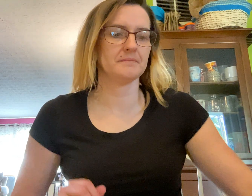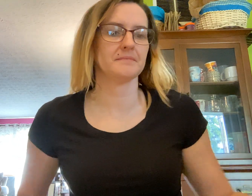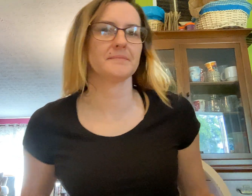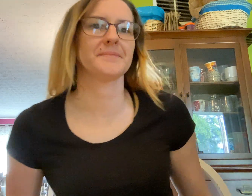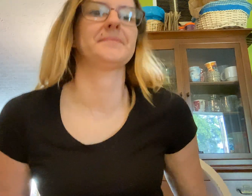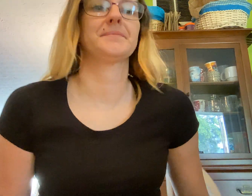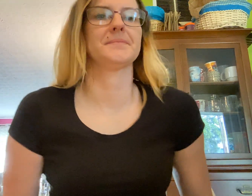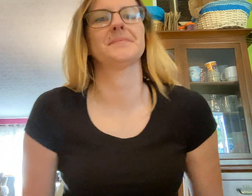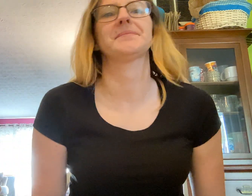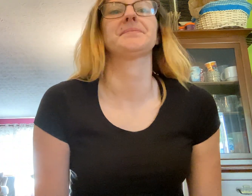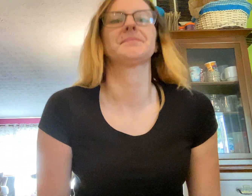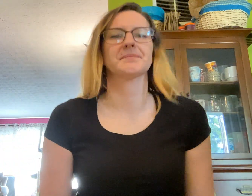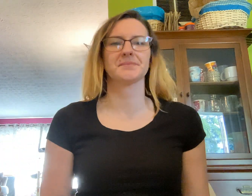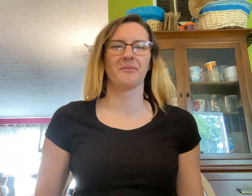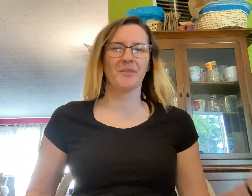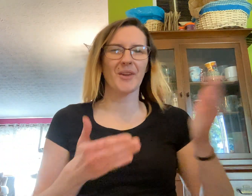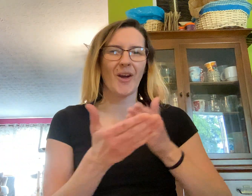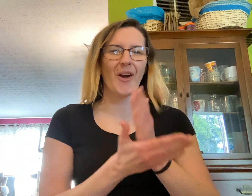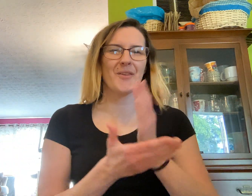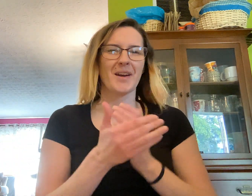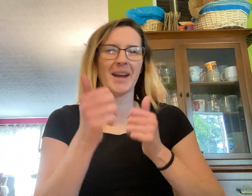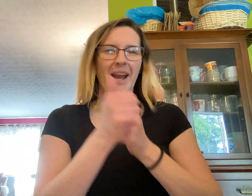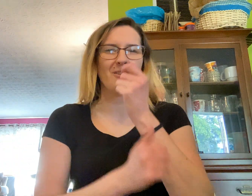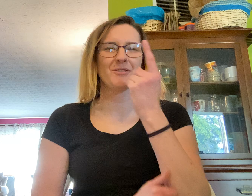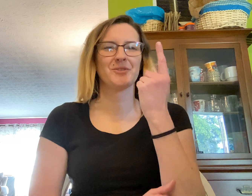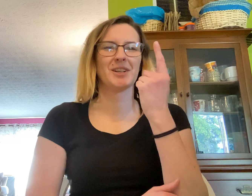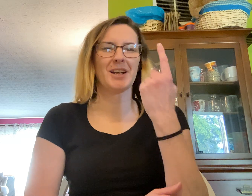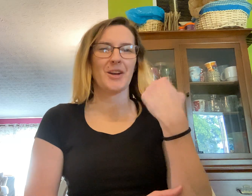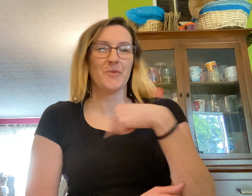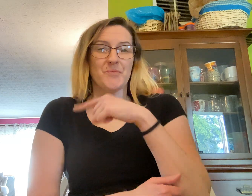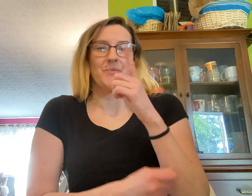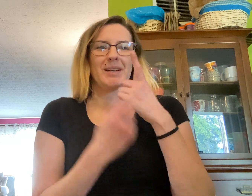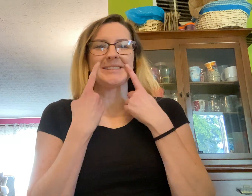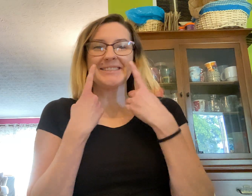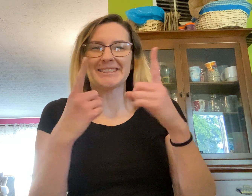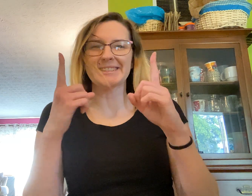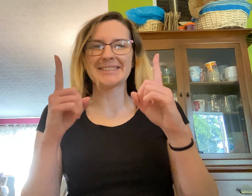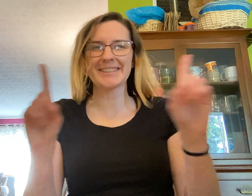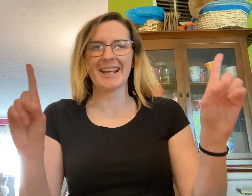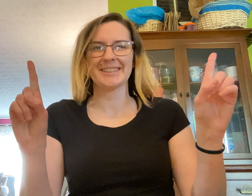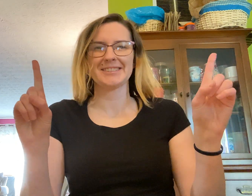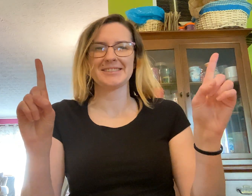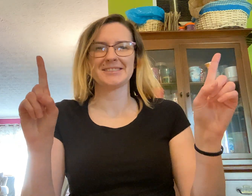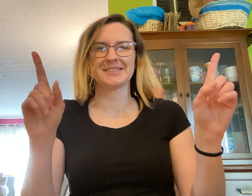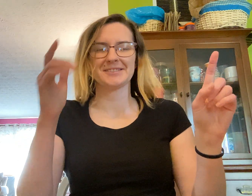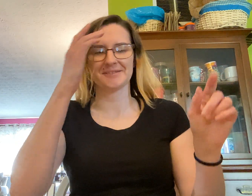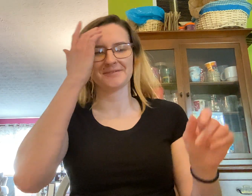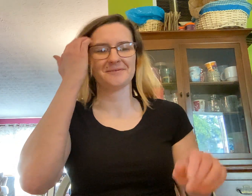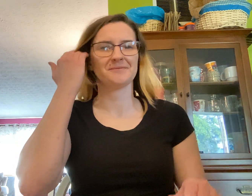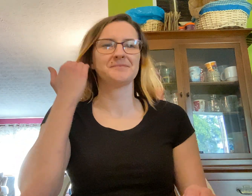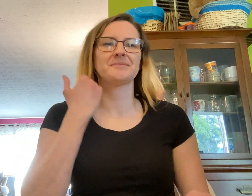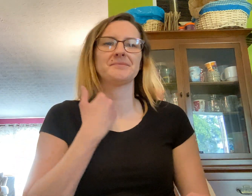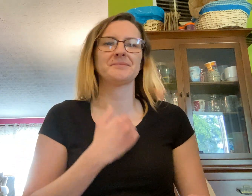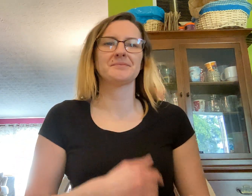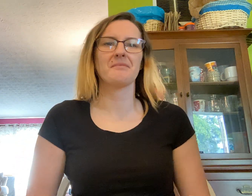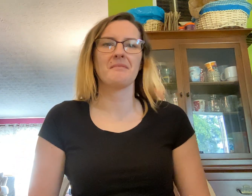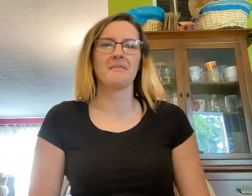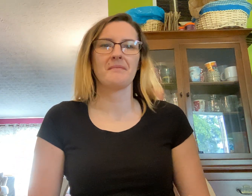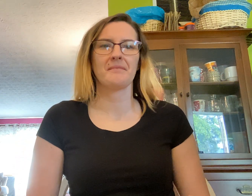Alright, everybody. We did it. We swatted and shocked and smushed the invasive